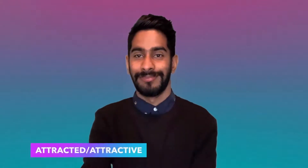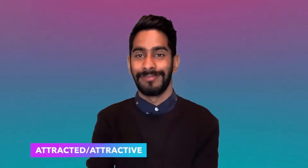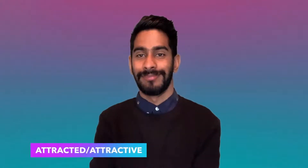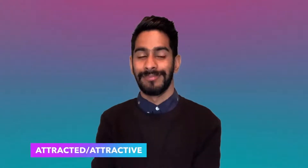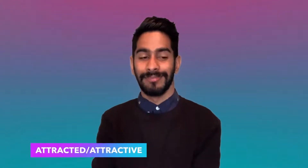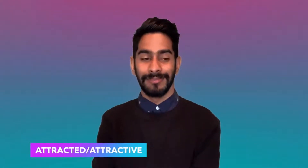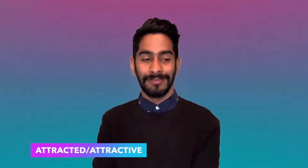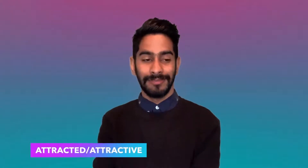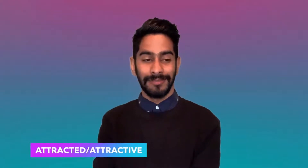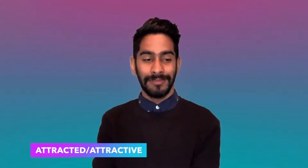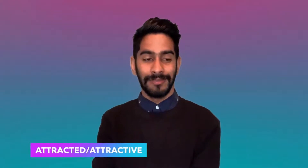Attractive.